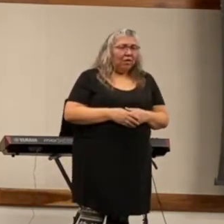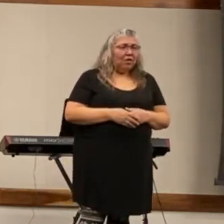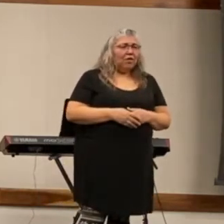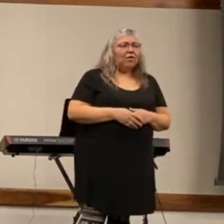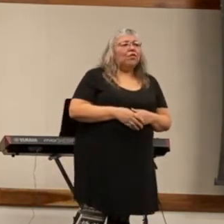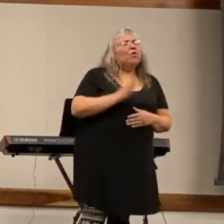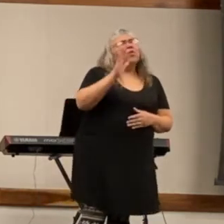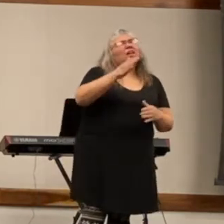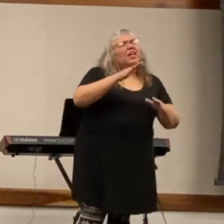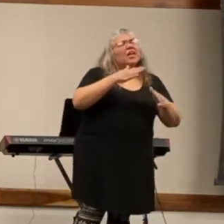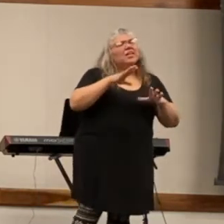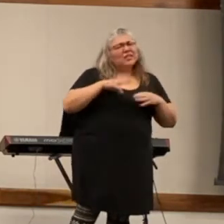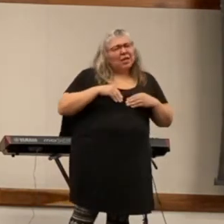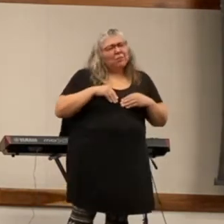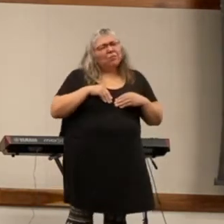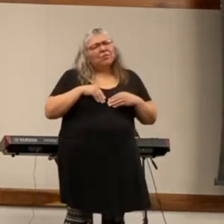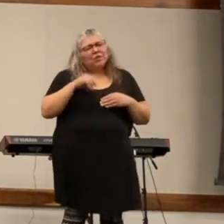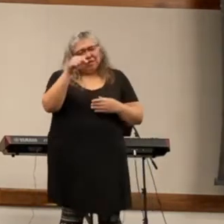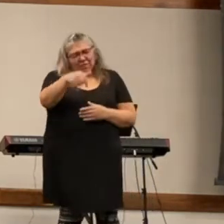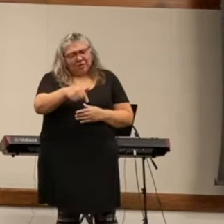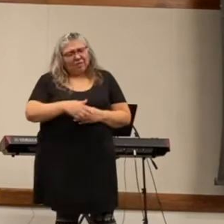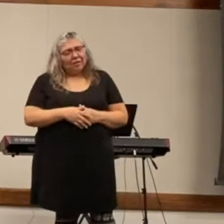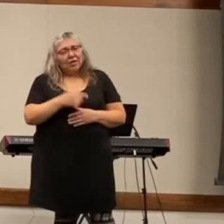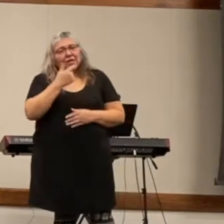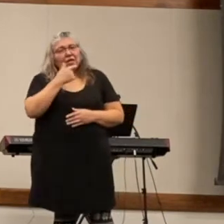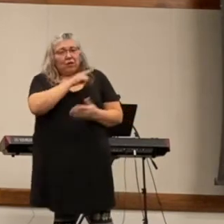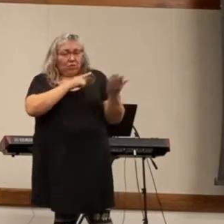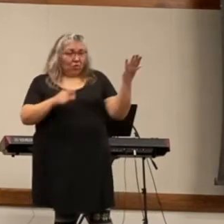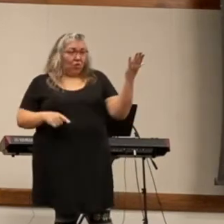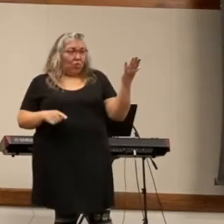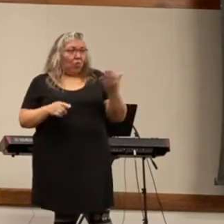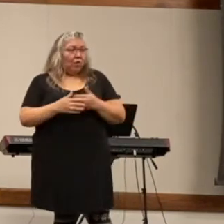he accept you? Says the Lord Almighty.